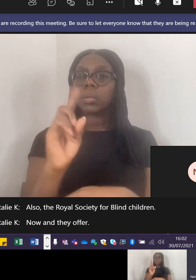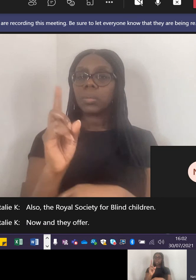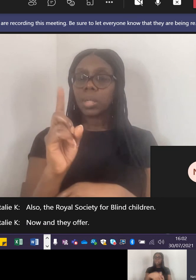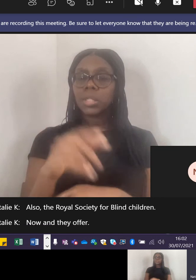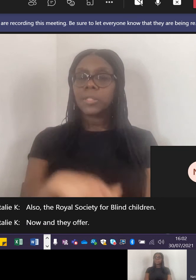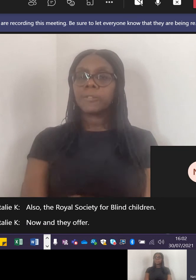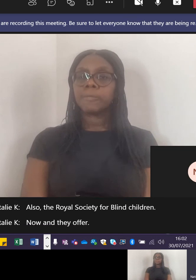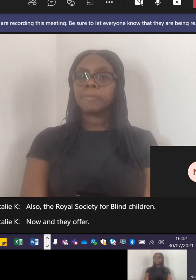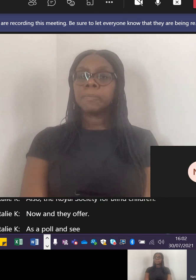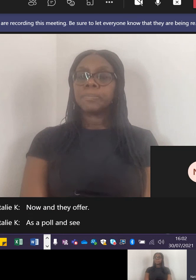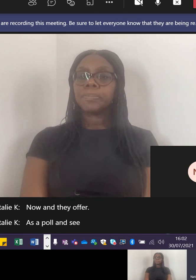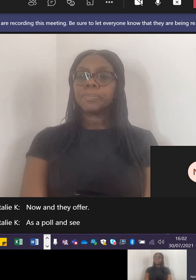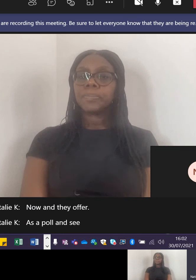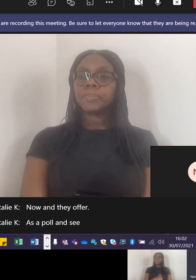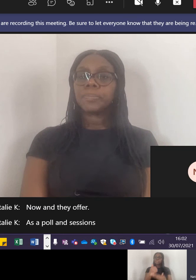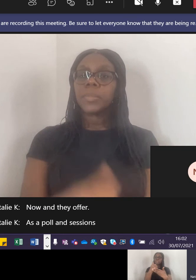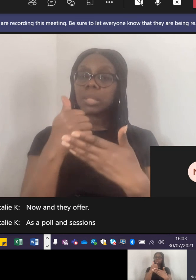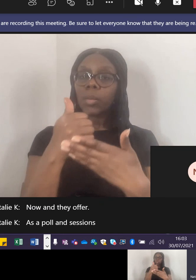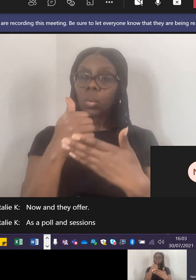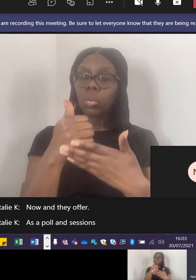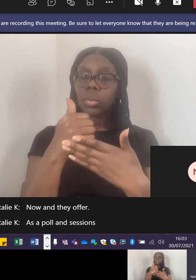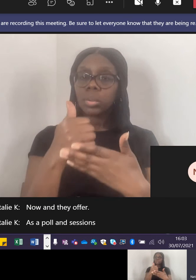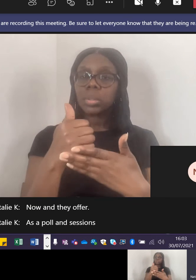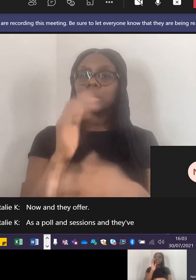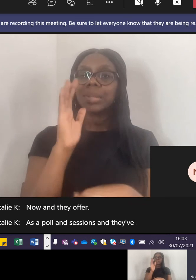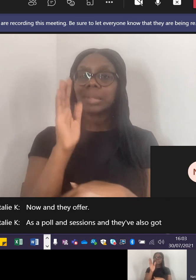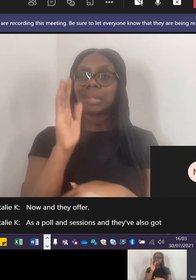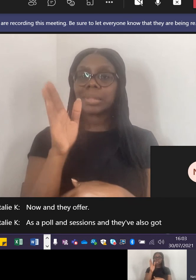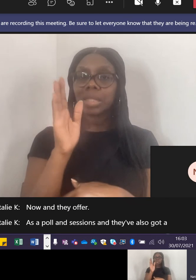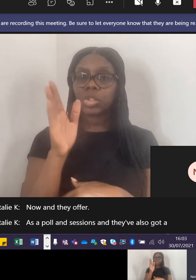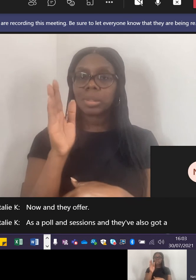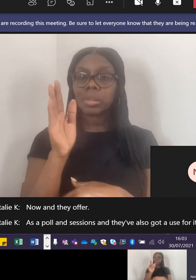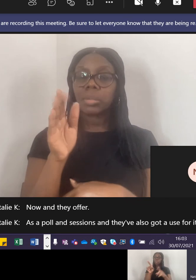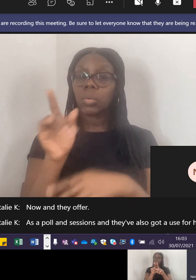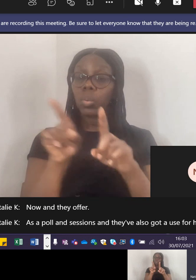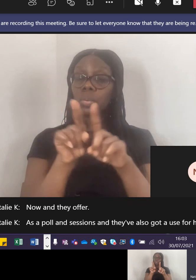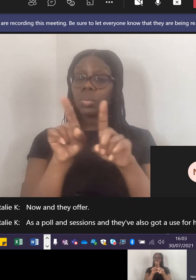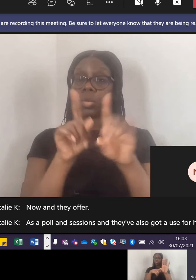support and sessions, and they've also got a youth forum.